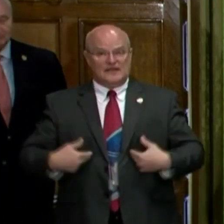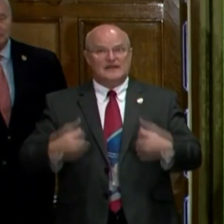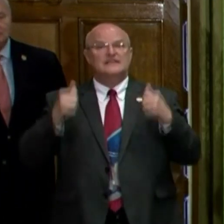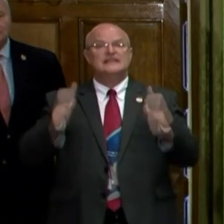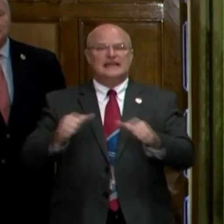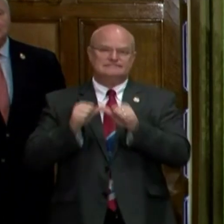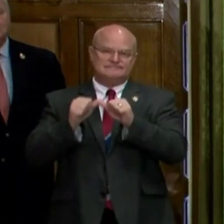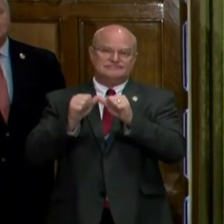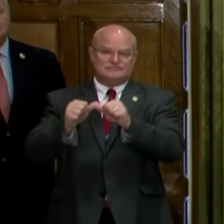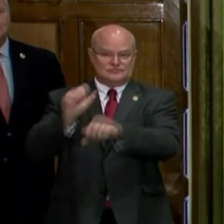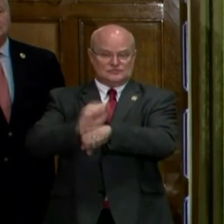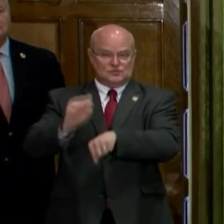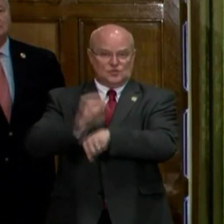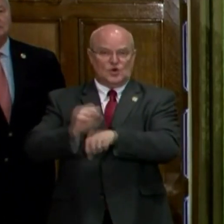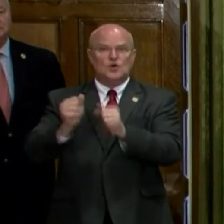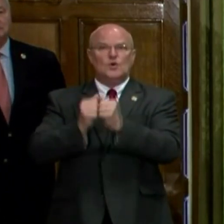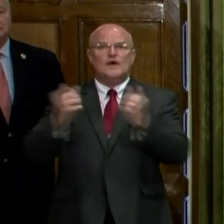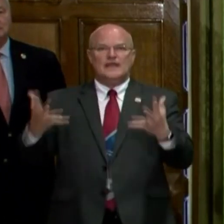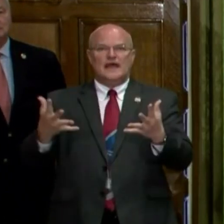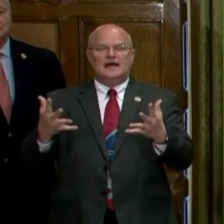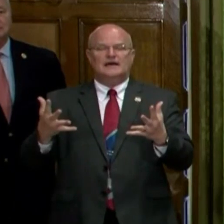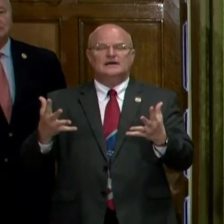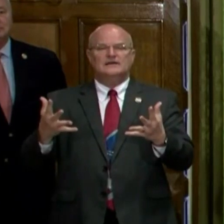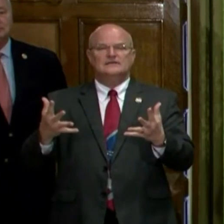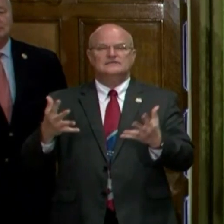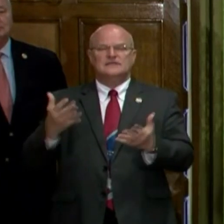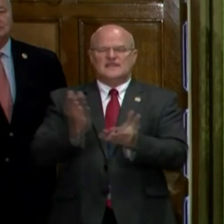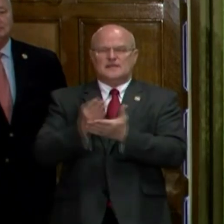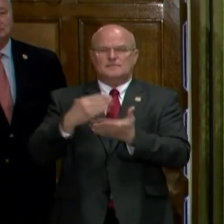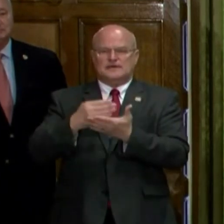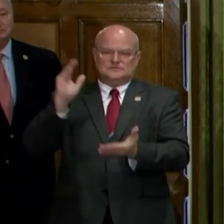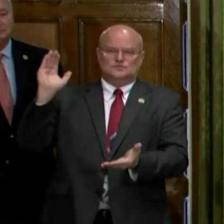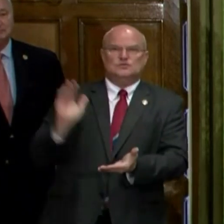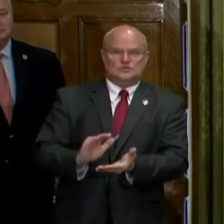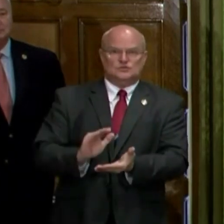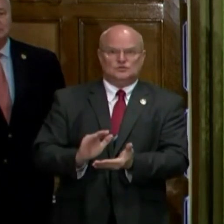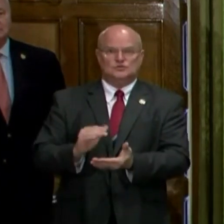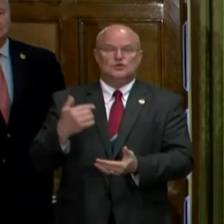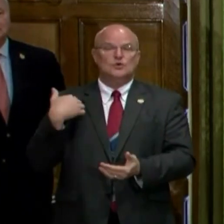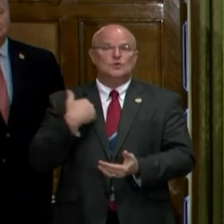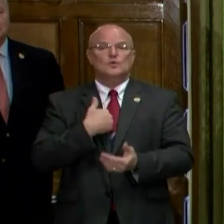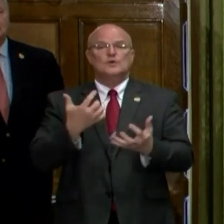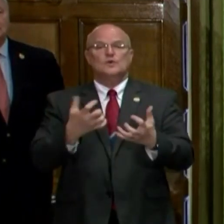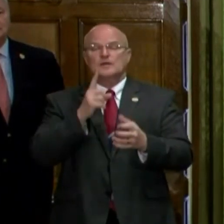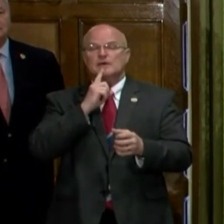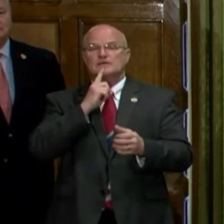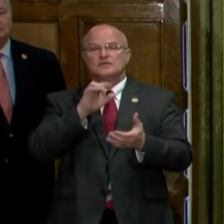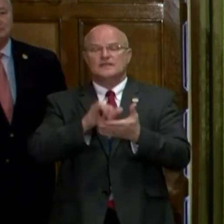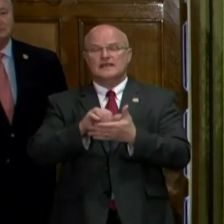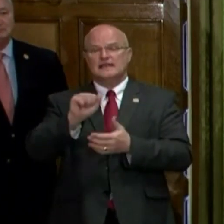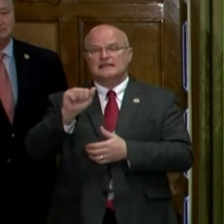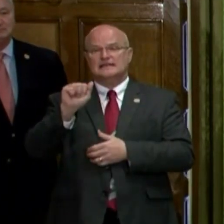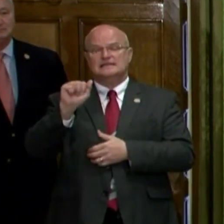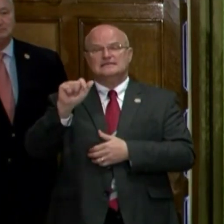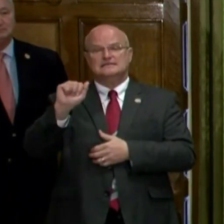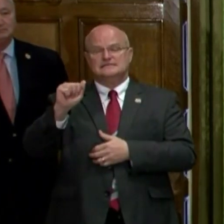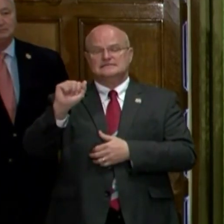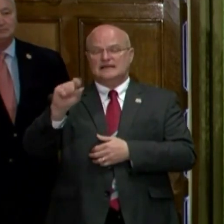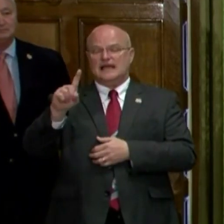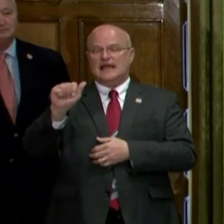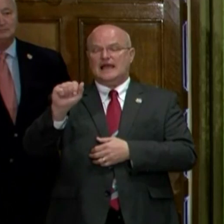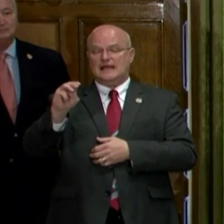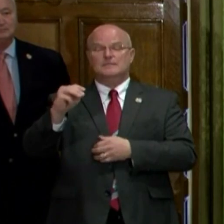out their mission without being reduced in their budget. We want to make sure that Adam has its resources during